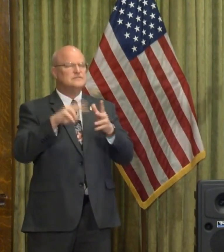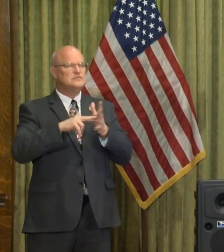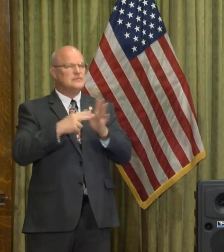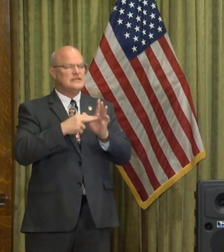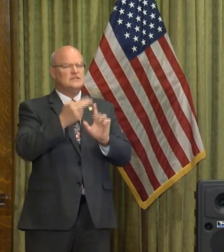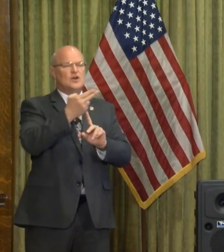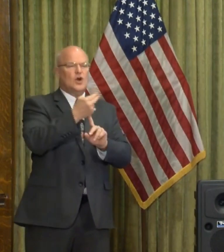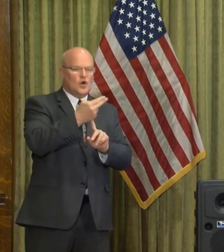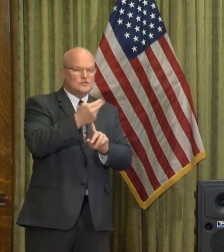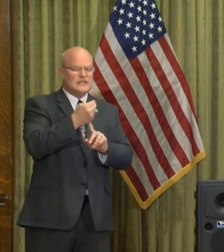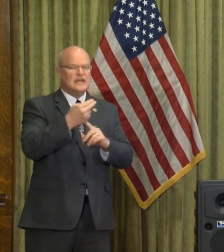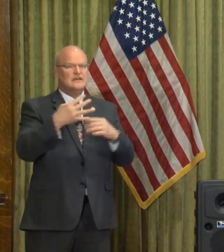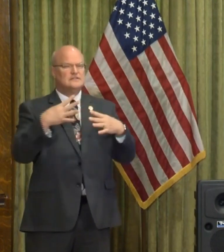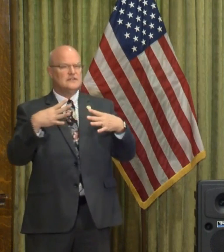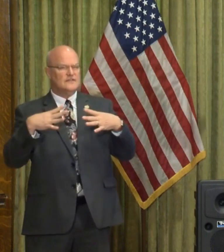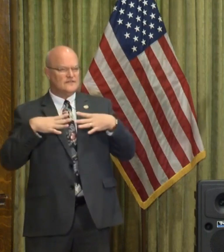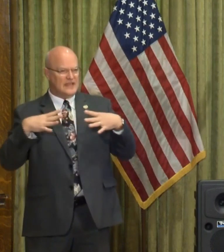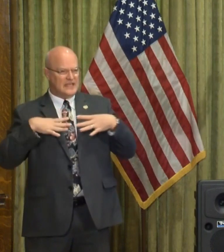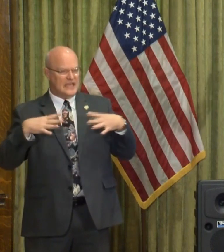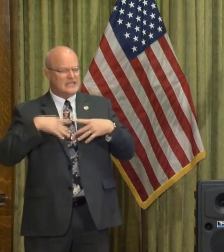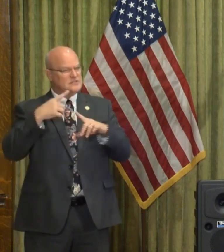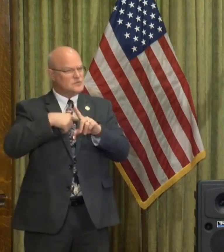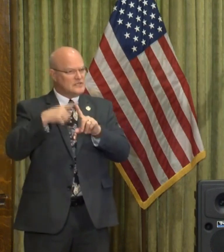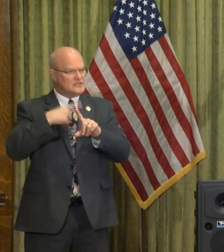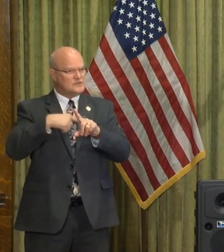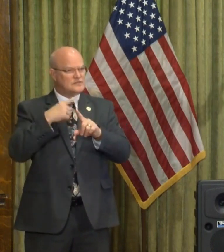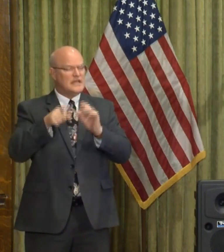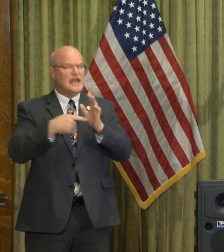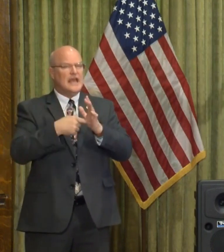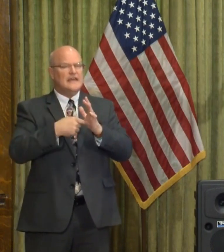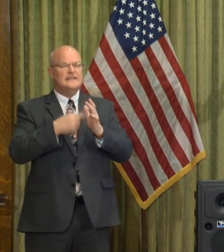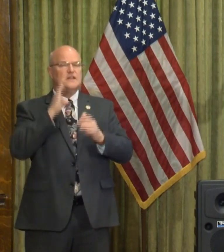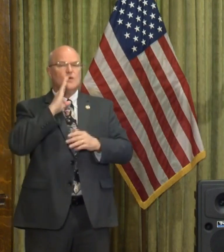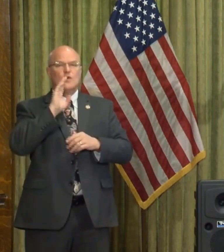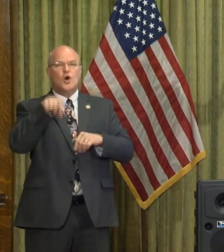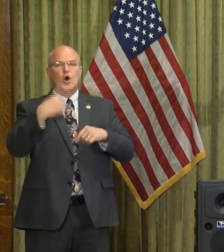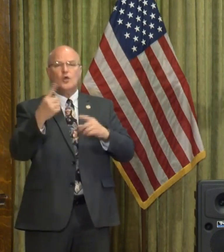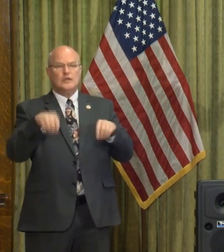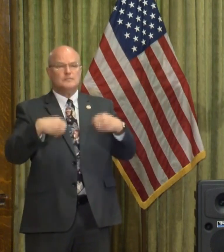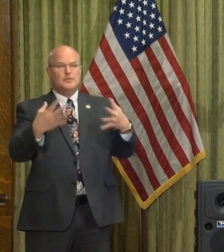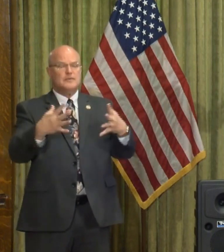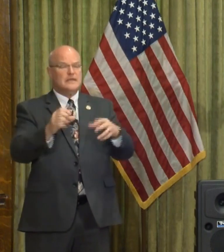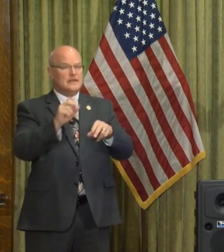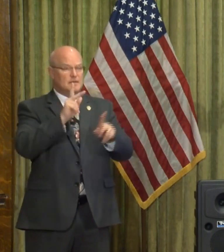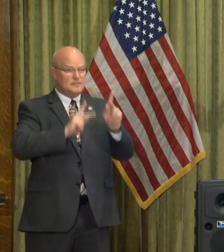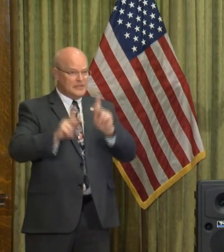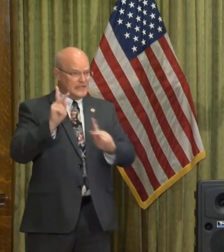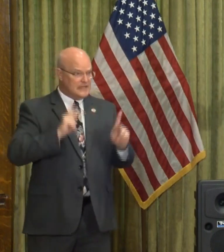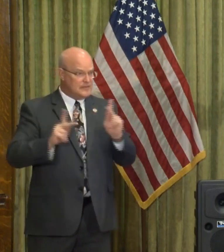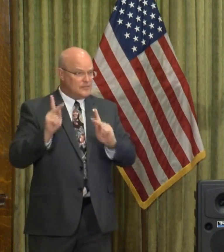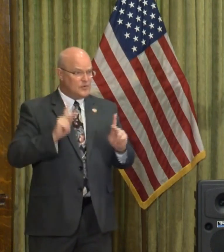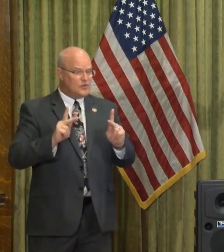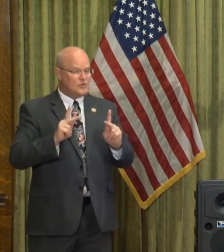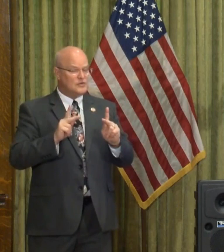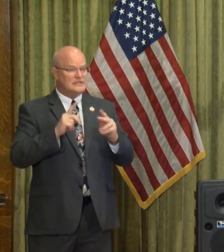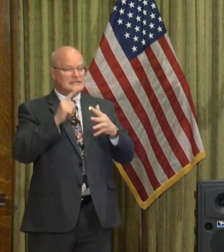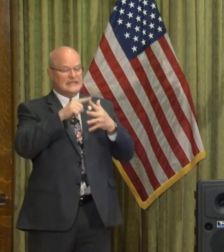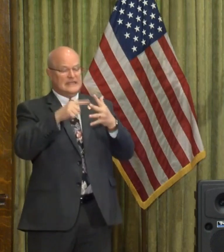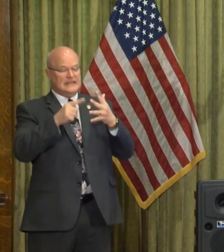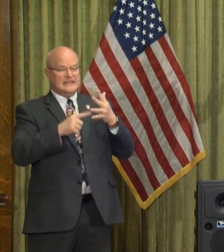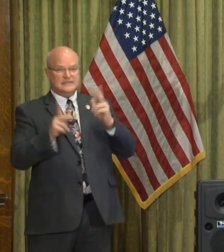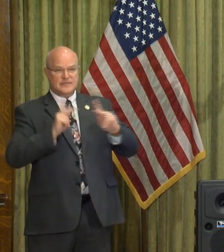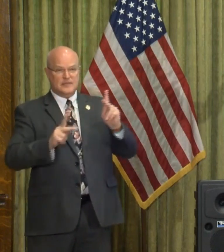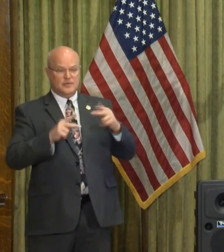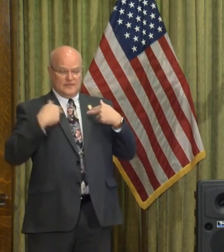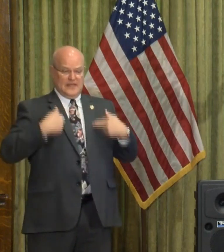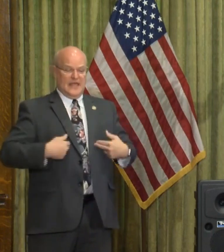including hotels, motels, and vacation rentals. And the directive is that they shall only permit occupancy to the